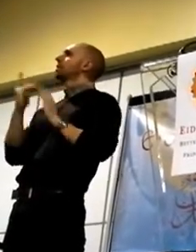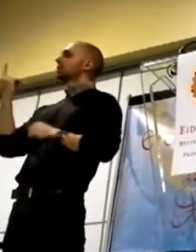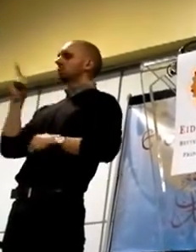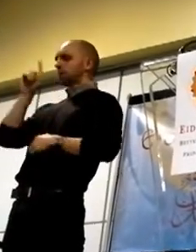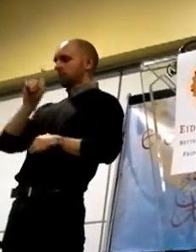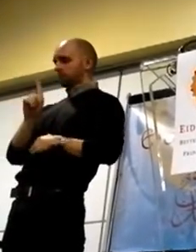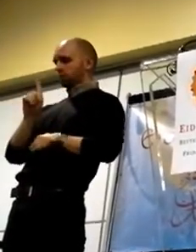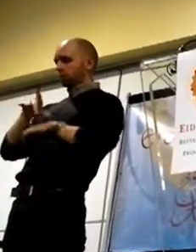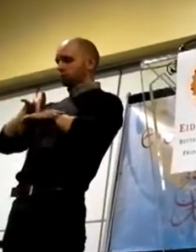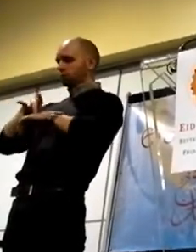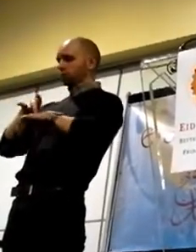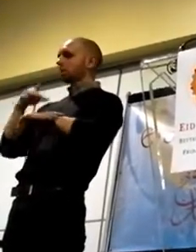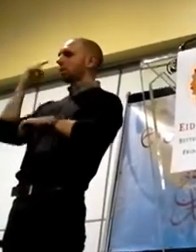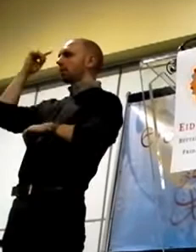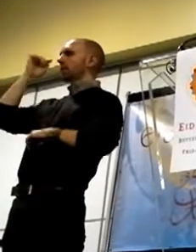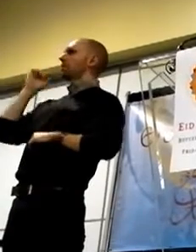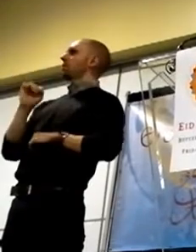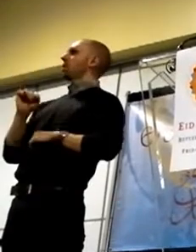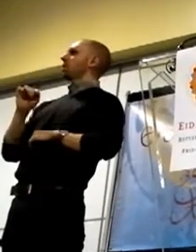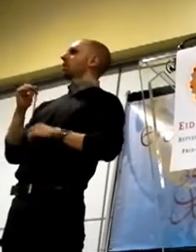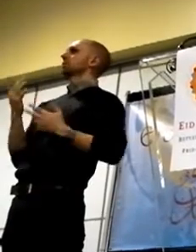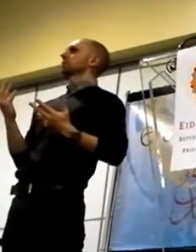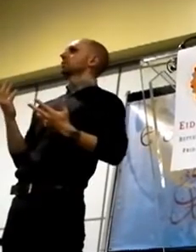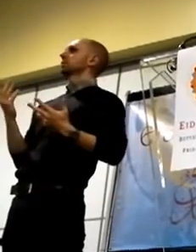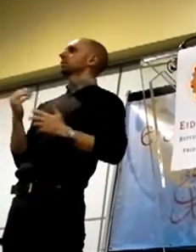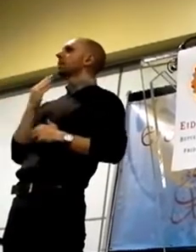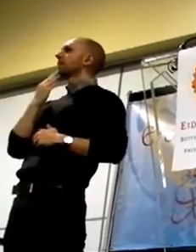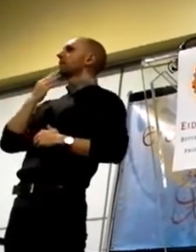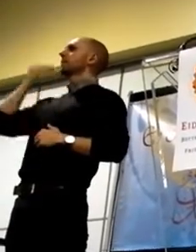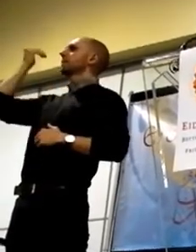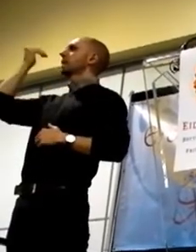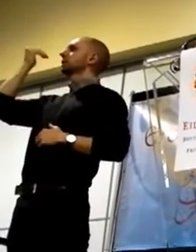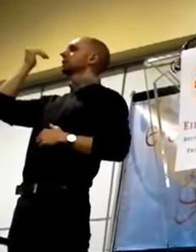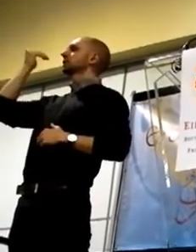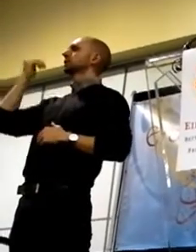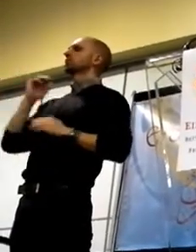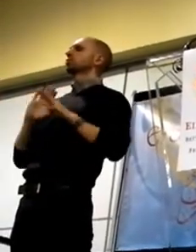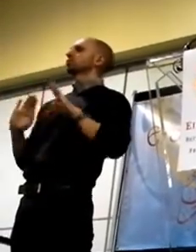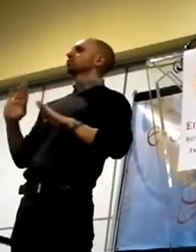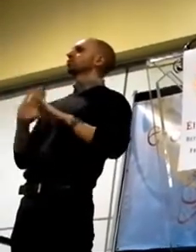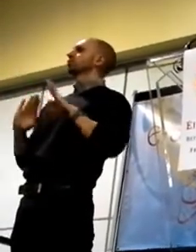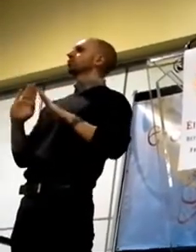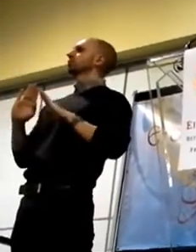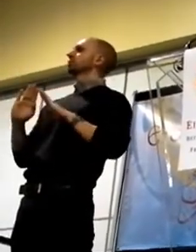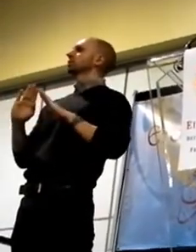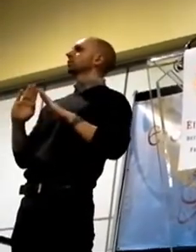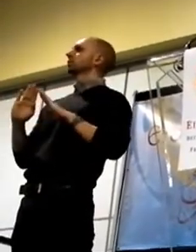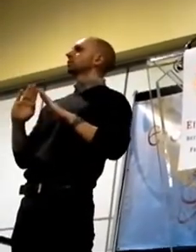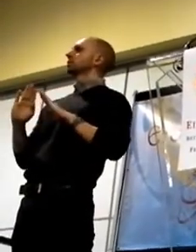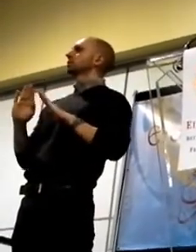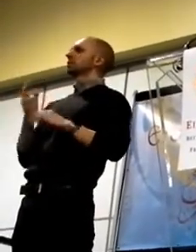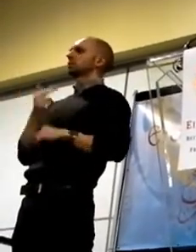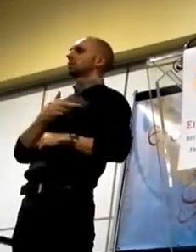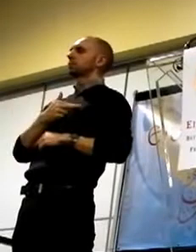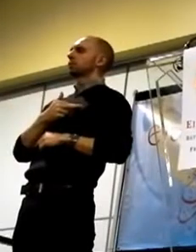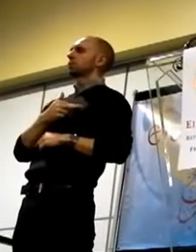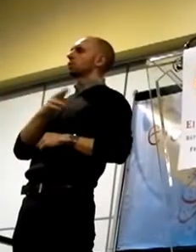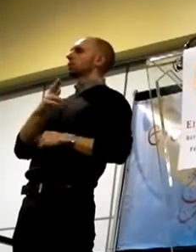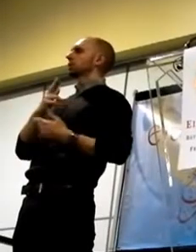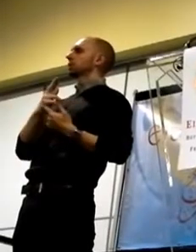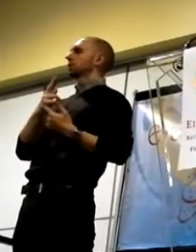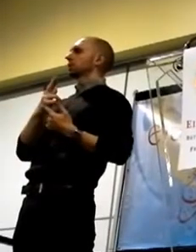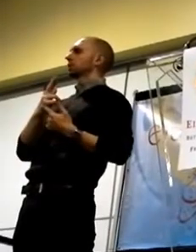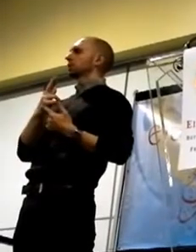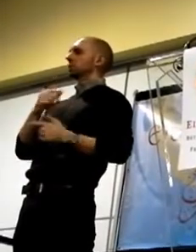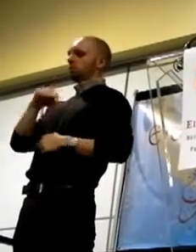perfect the best of manners. So the quality of Islam, the quality of the Prophet sallallahu alayhi wa